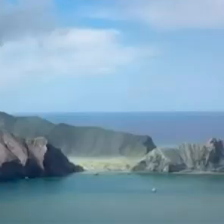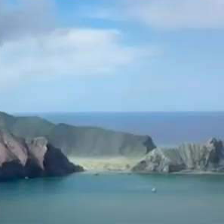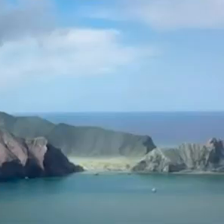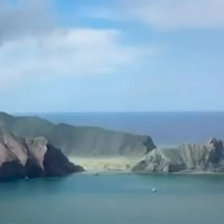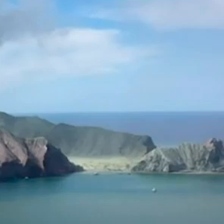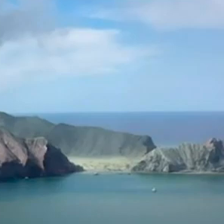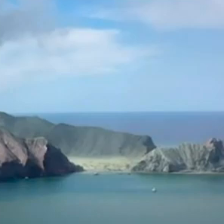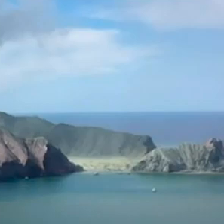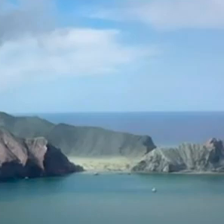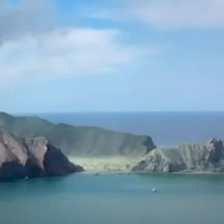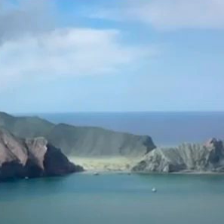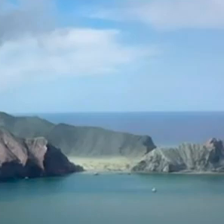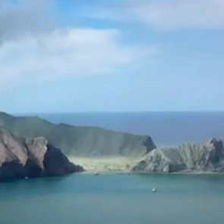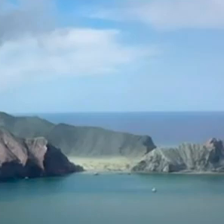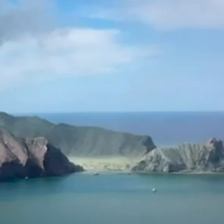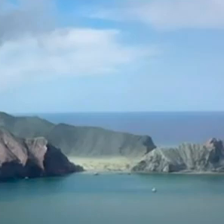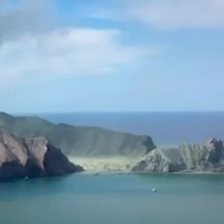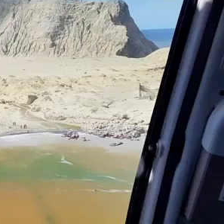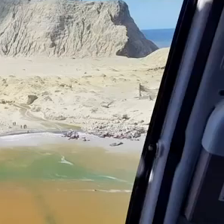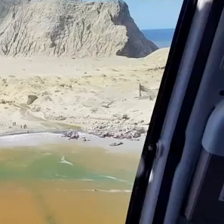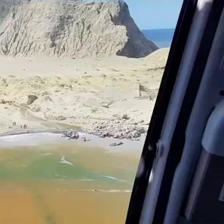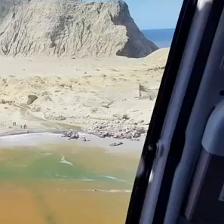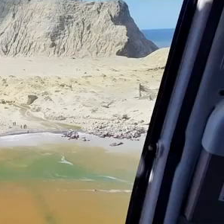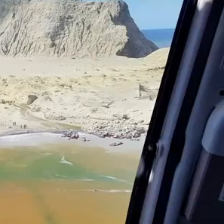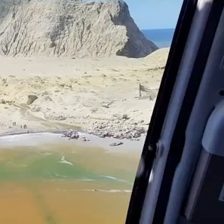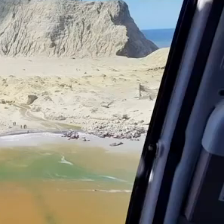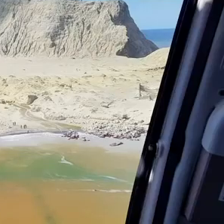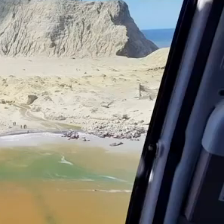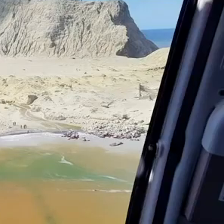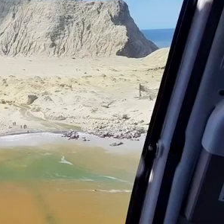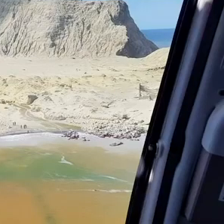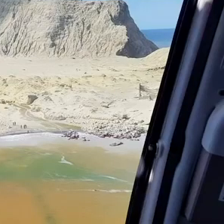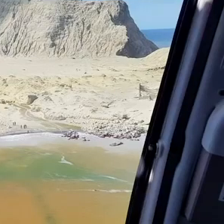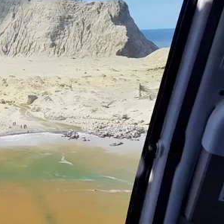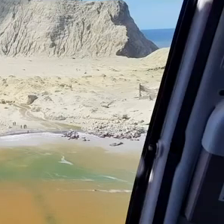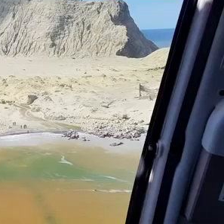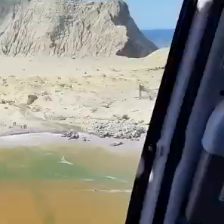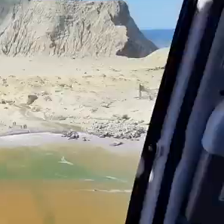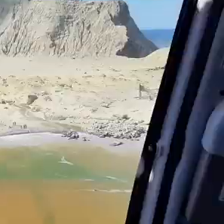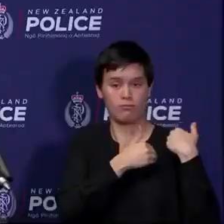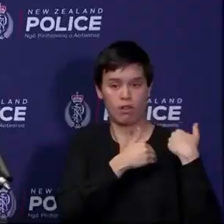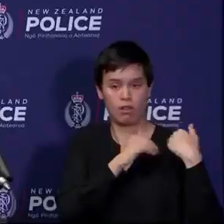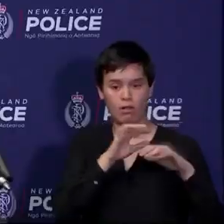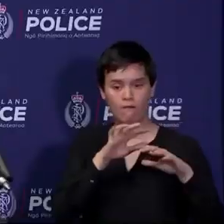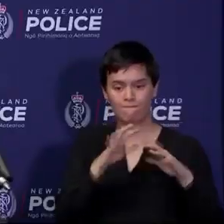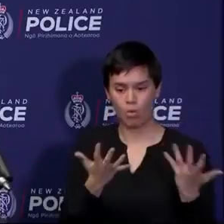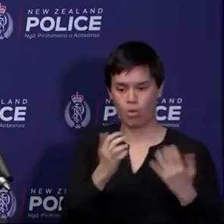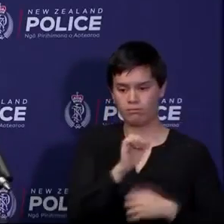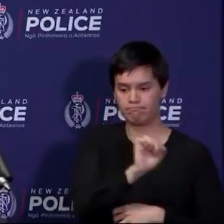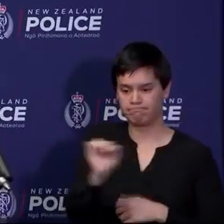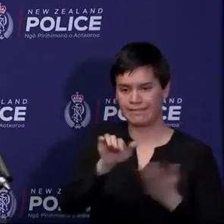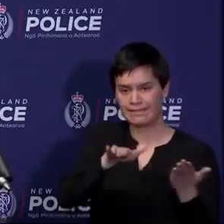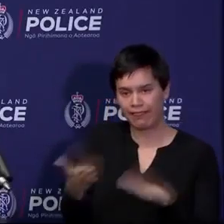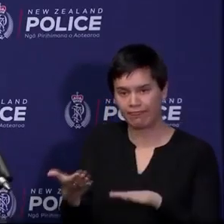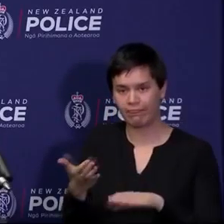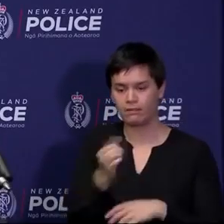So we'll look into if there's anyone criminally responsible for the deaths and injuries. It's